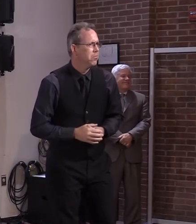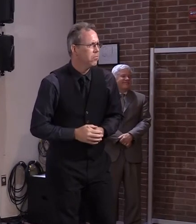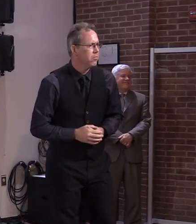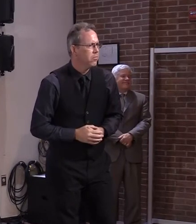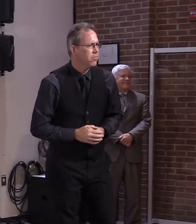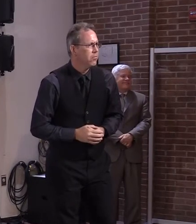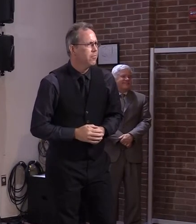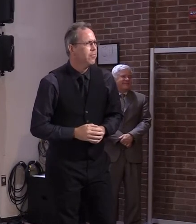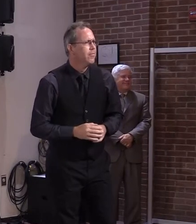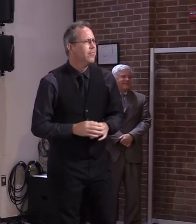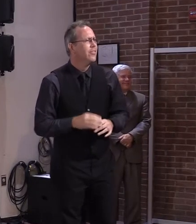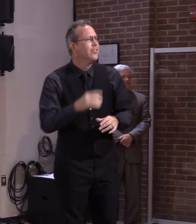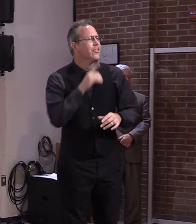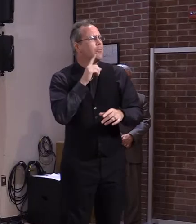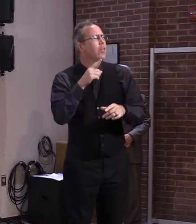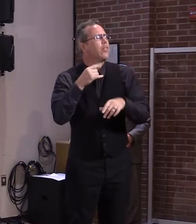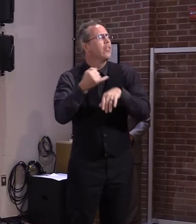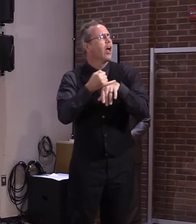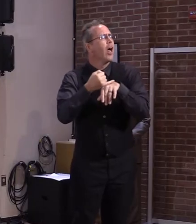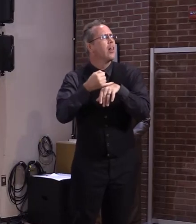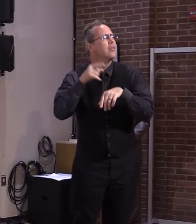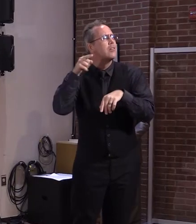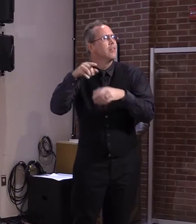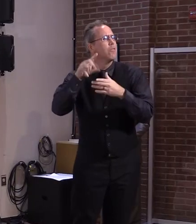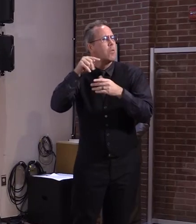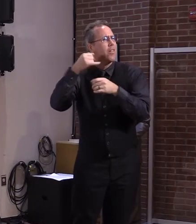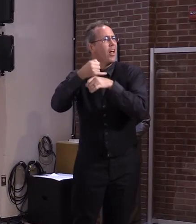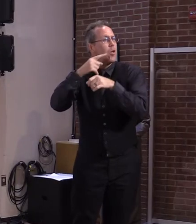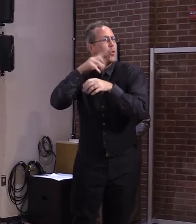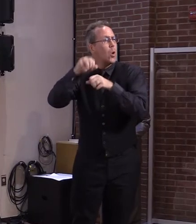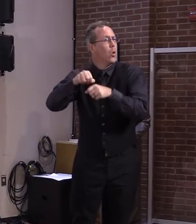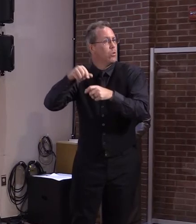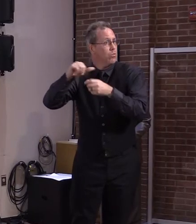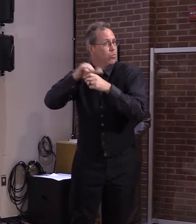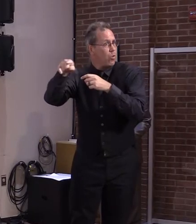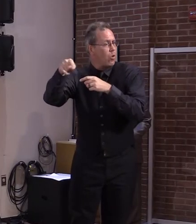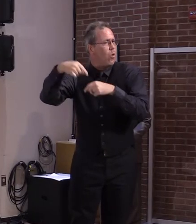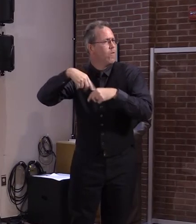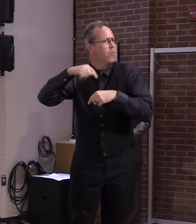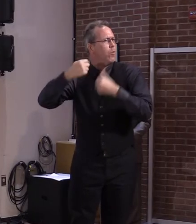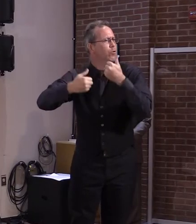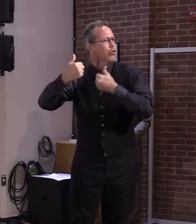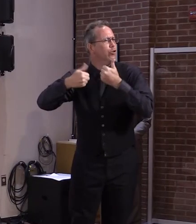I'm sorry, the question is about where the island is located. Is that